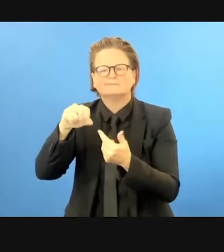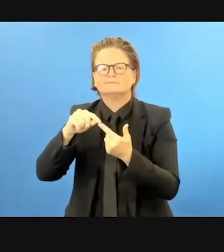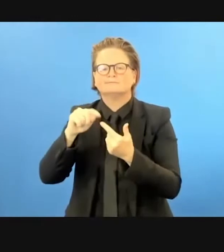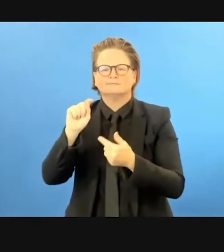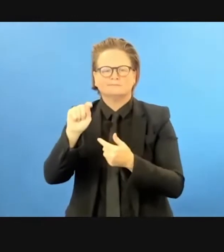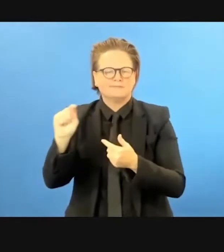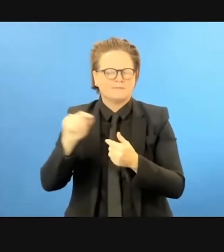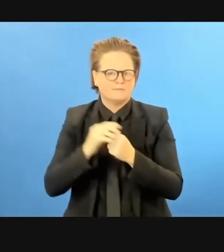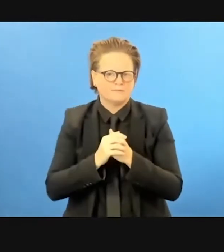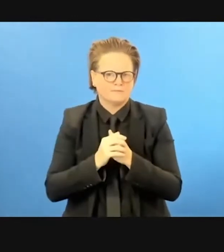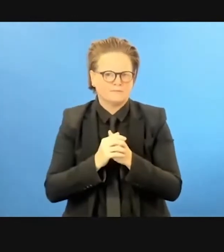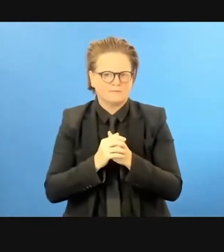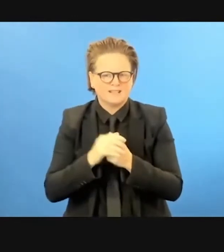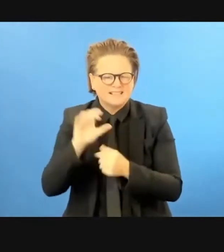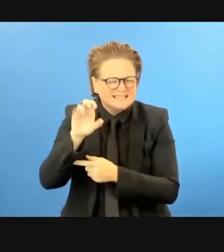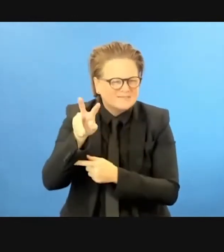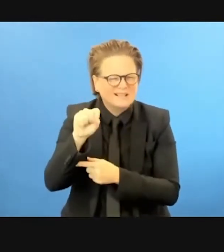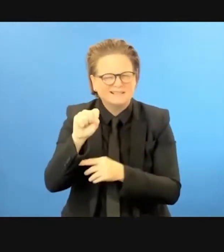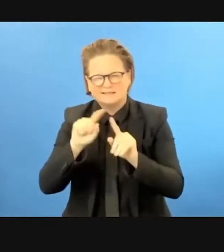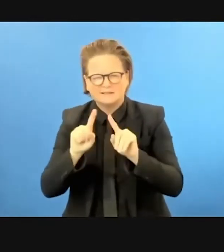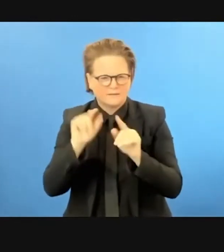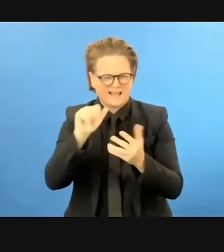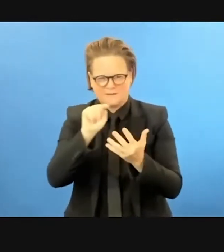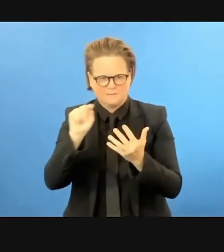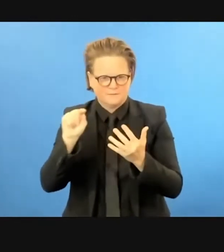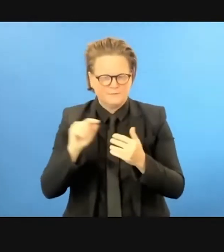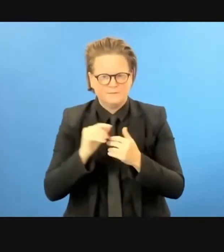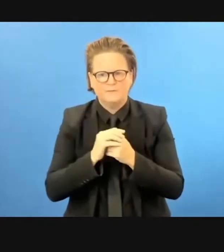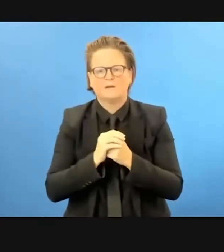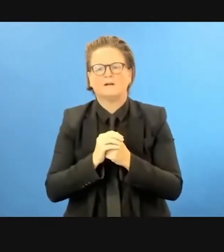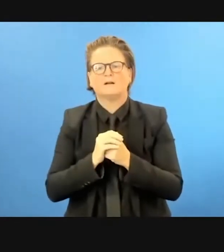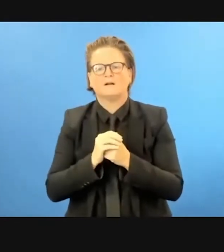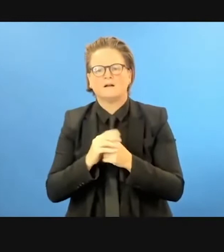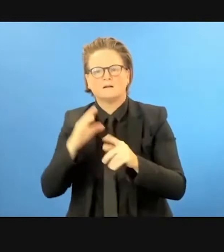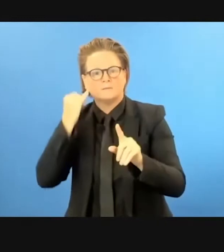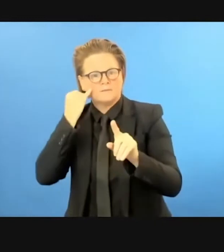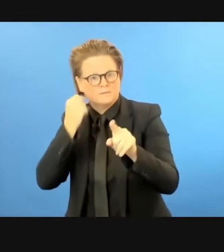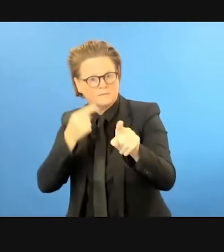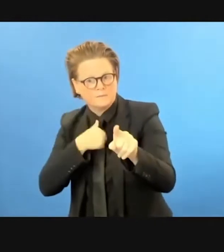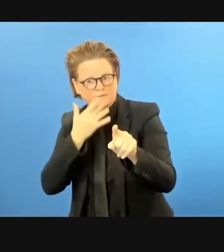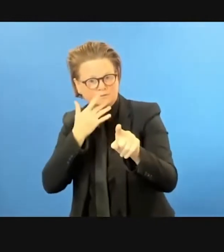be able to get Johnson & Johnson at these facilities. In general, though,